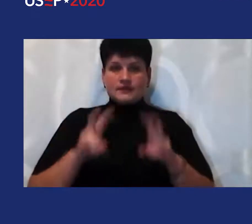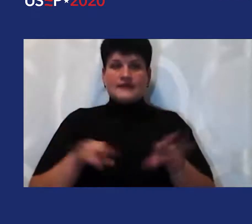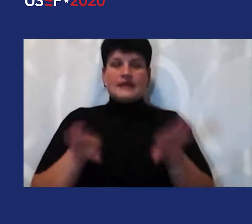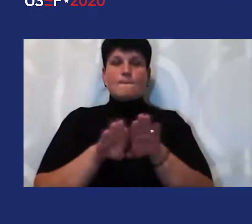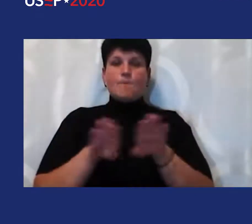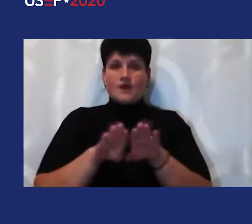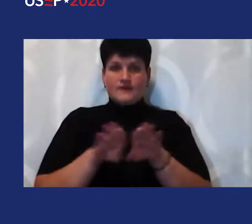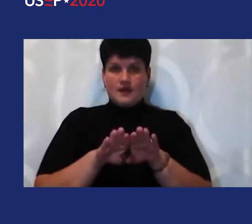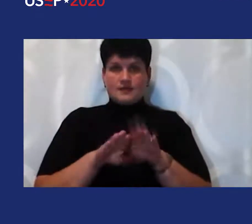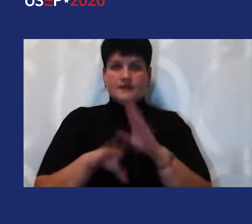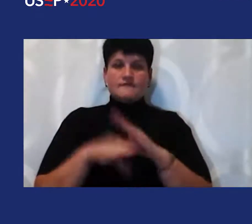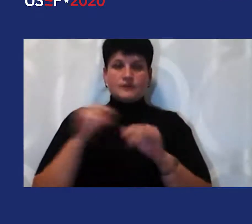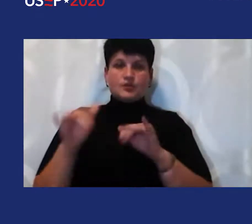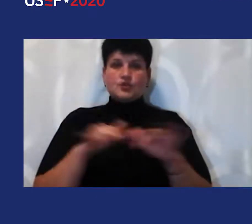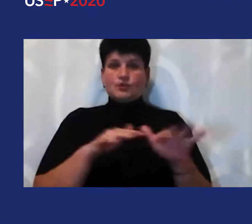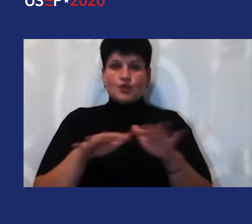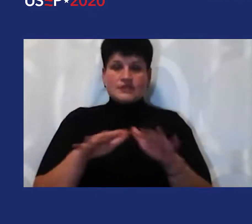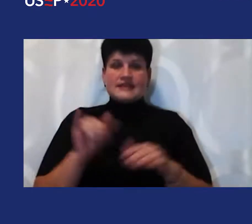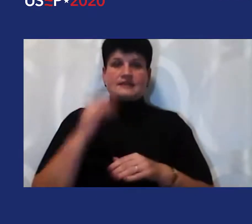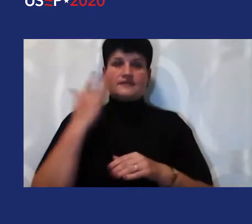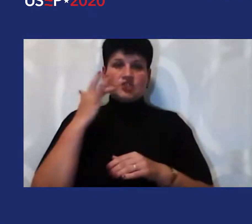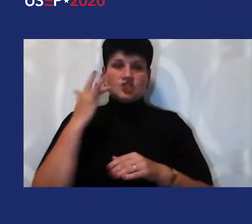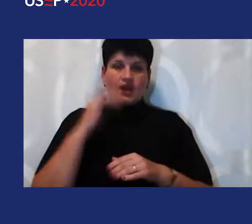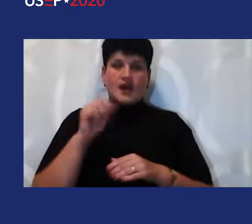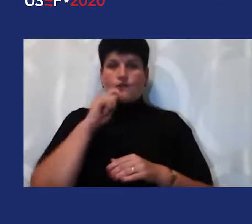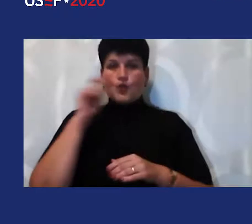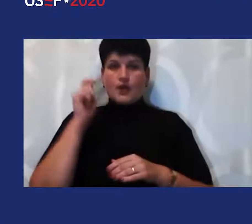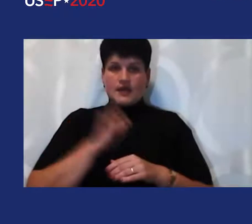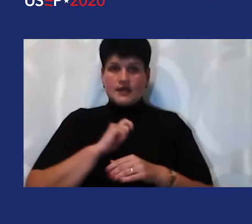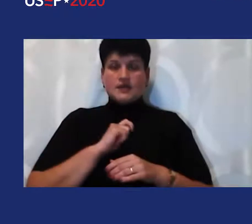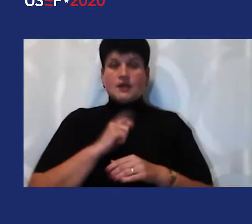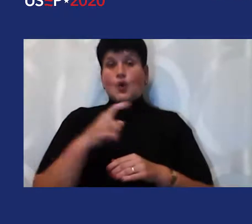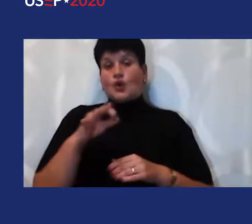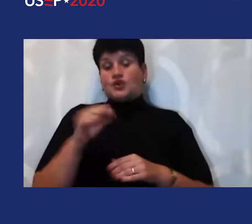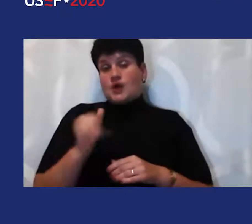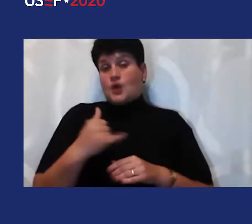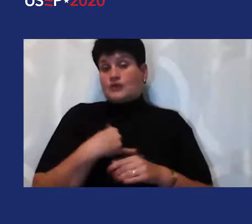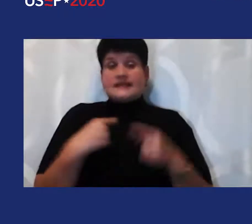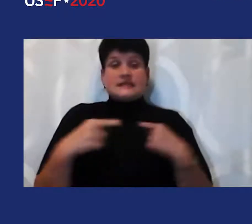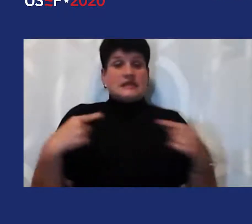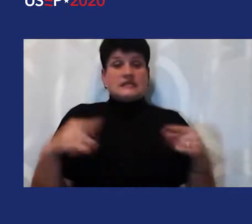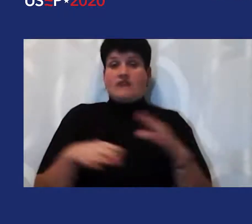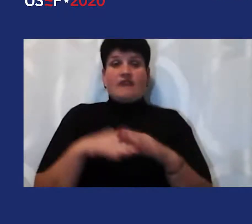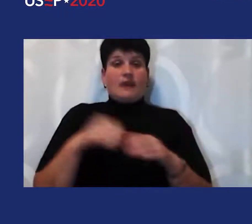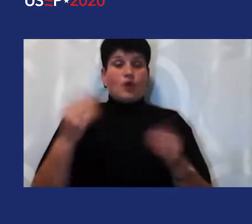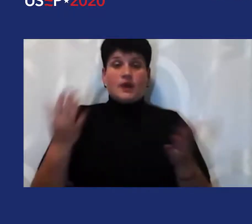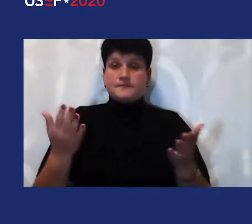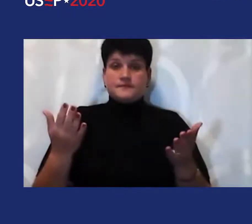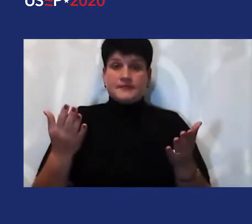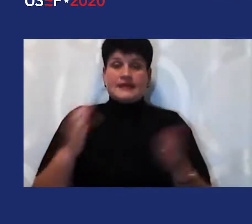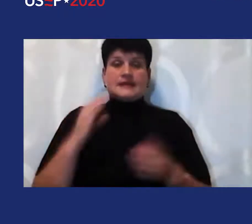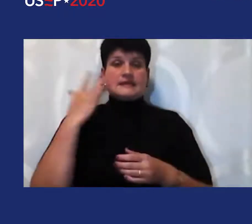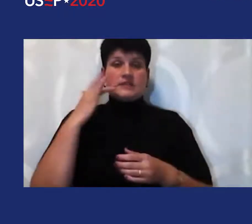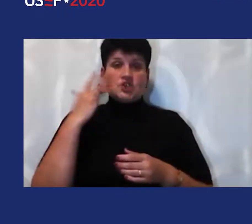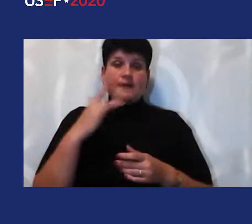sense to actually compare and draw parallels between the election process in